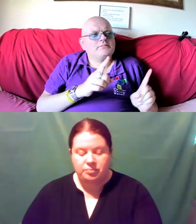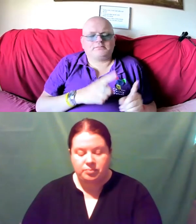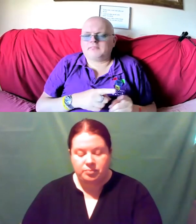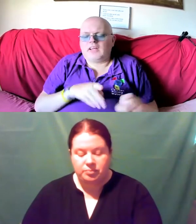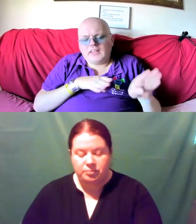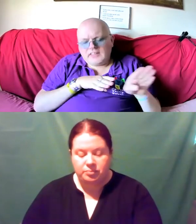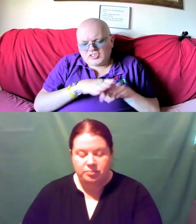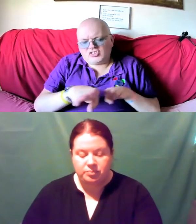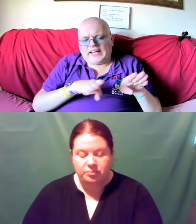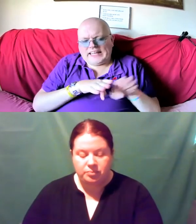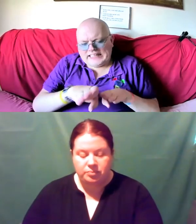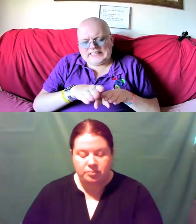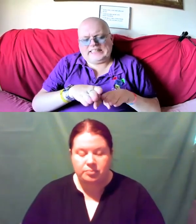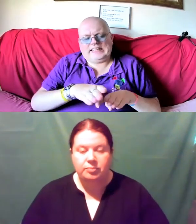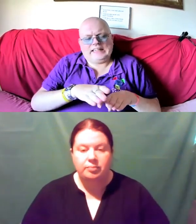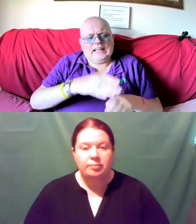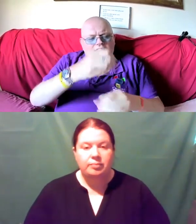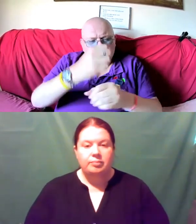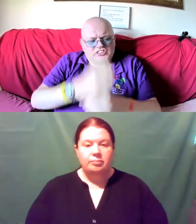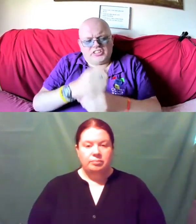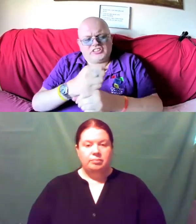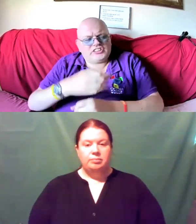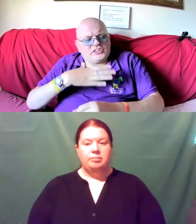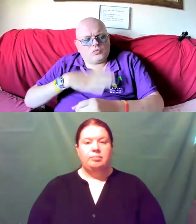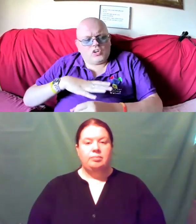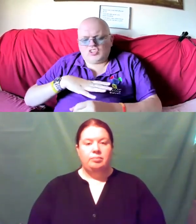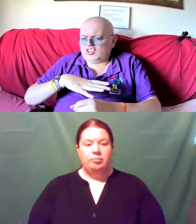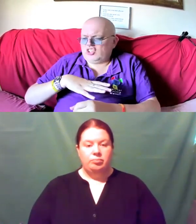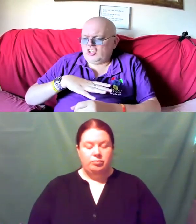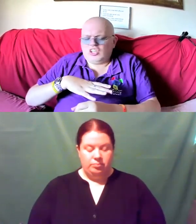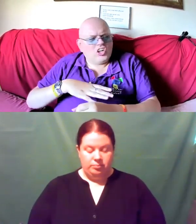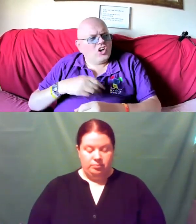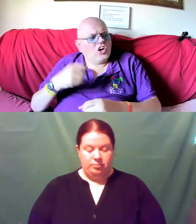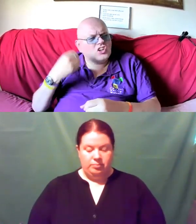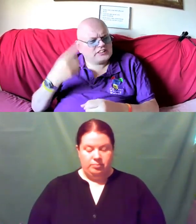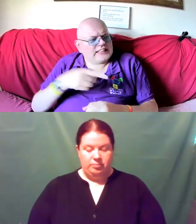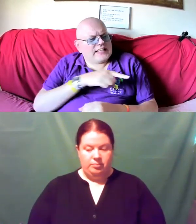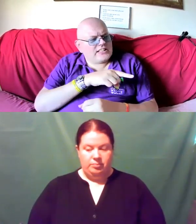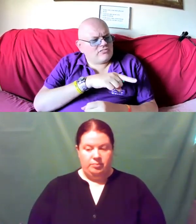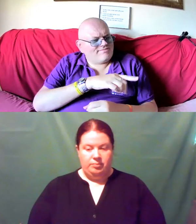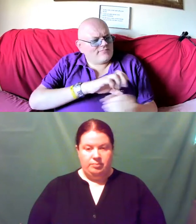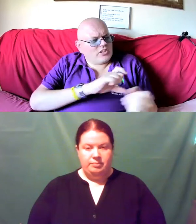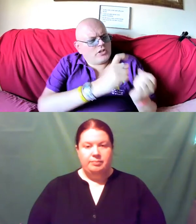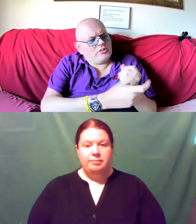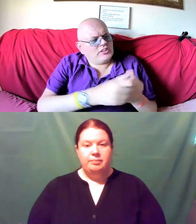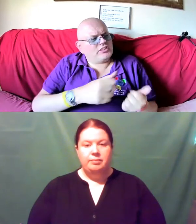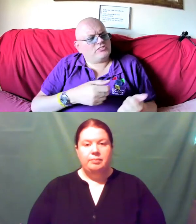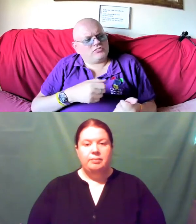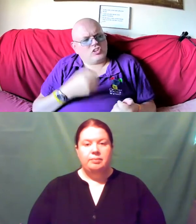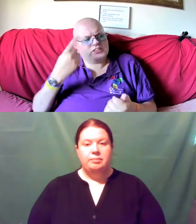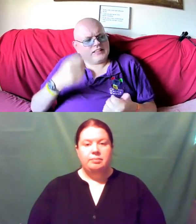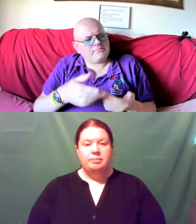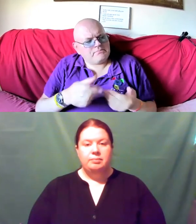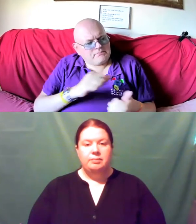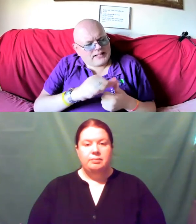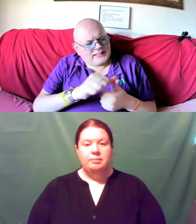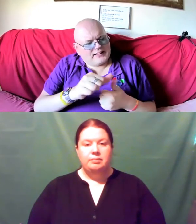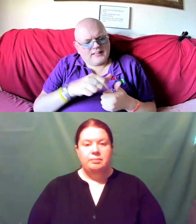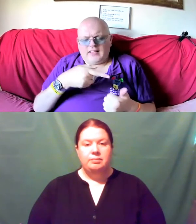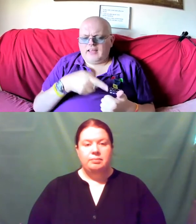for churches and other institutions that want to understand the issues of our communities better. They'd like to see more retreats, you know,